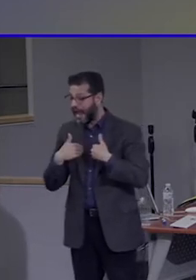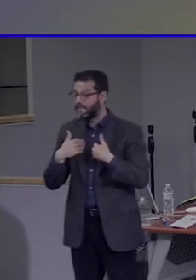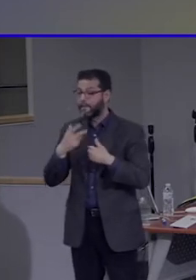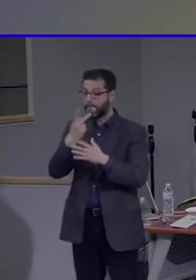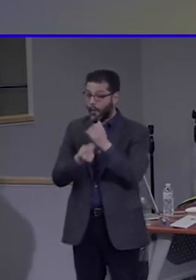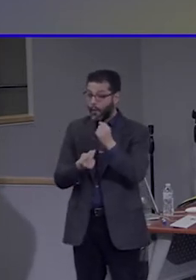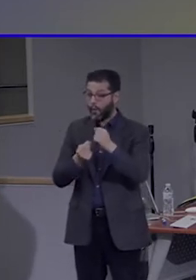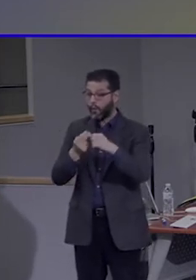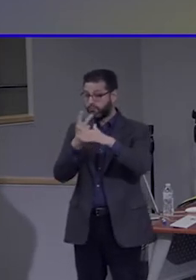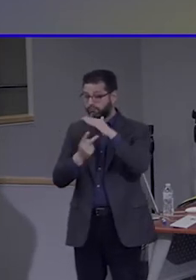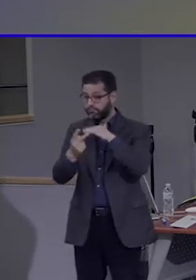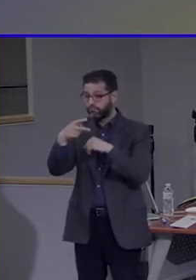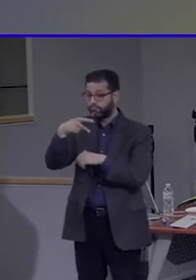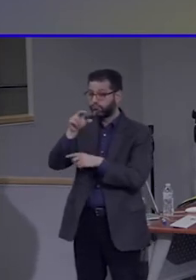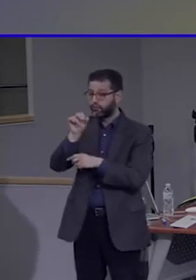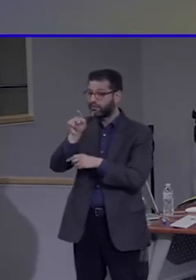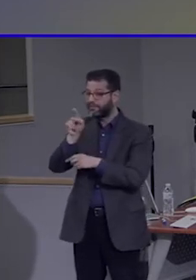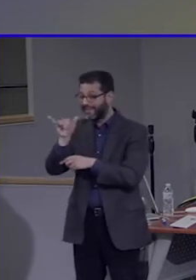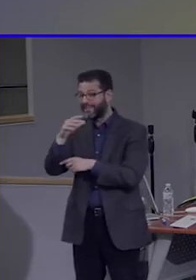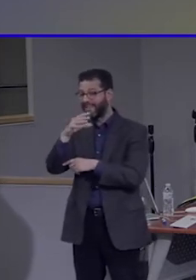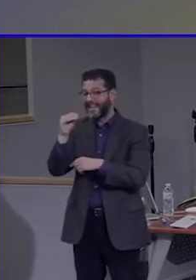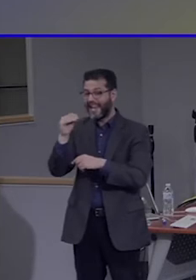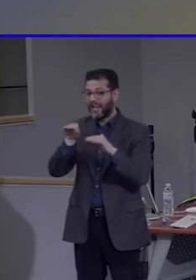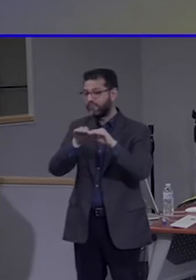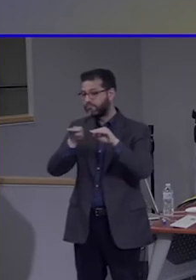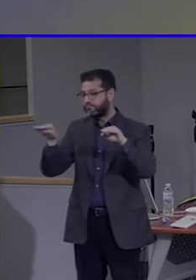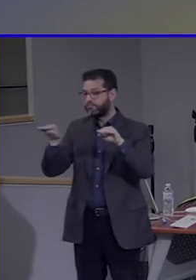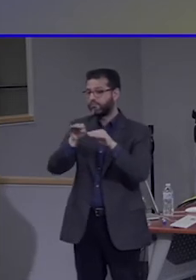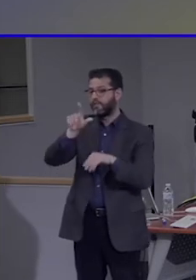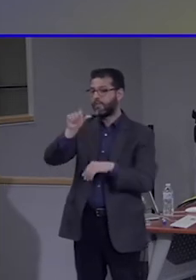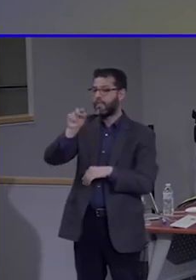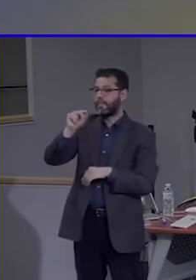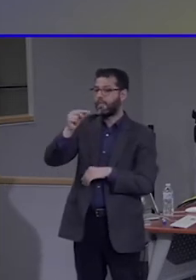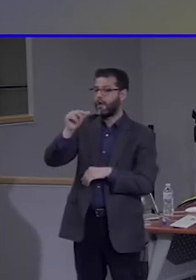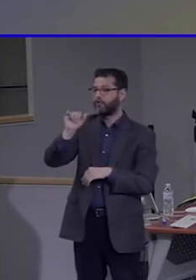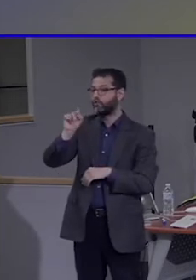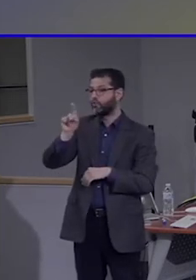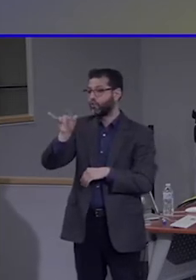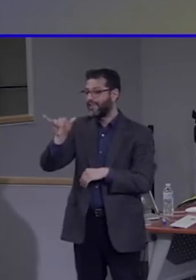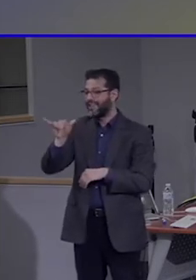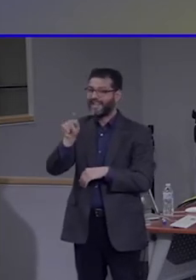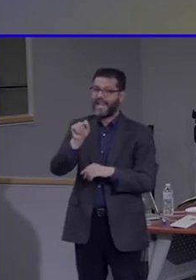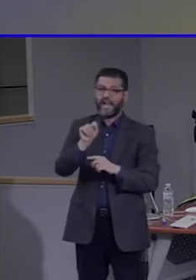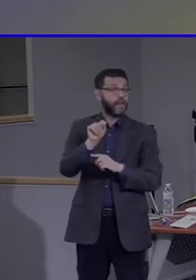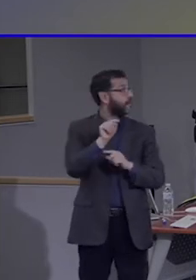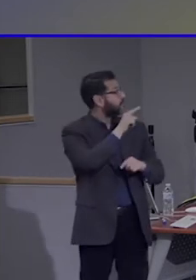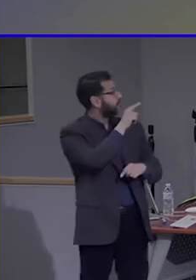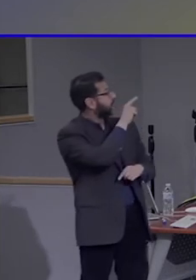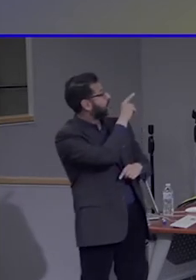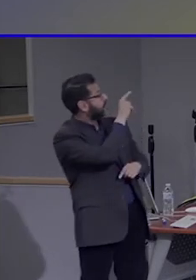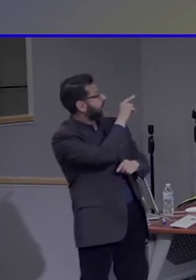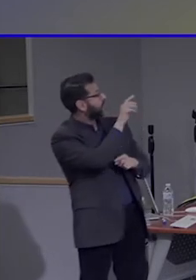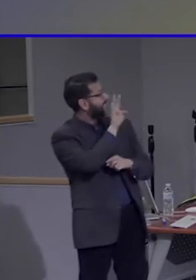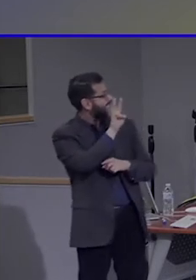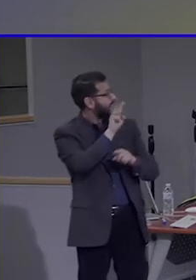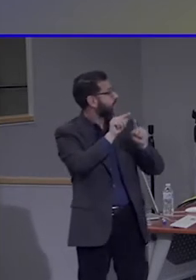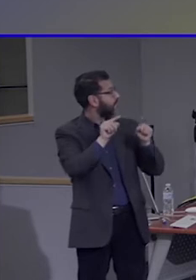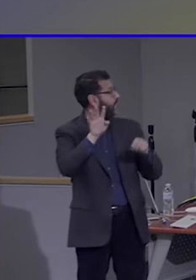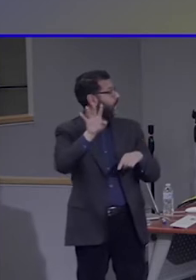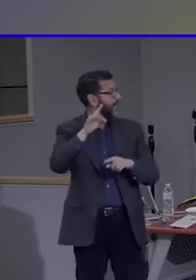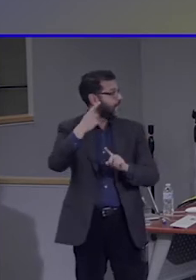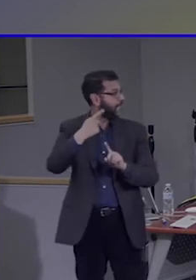at six nine twelve sixteen twenty four thirty six and forty eight months erps